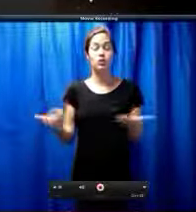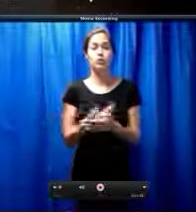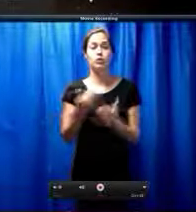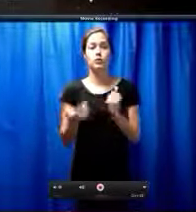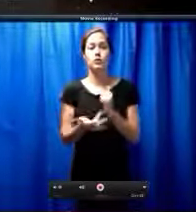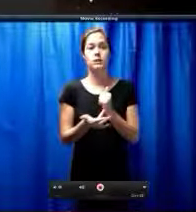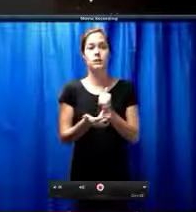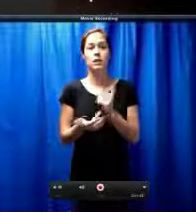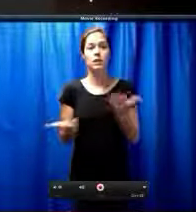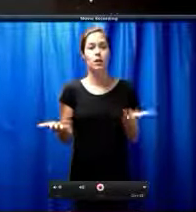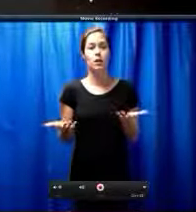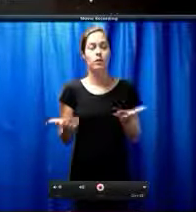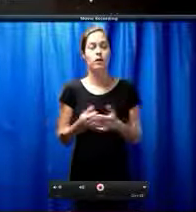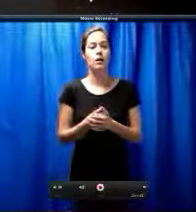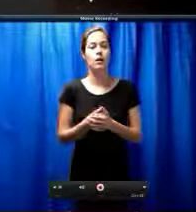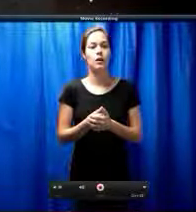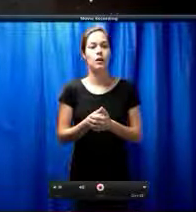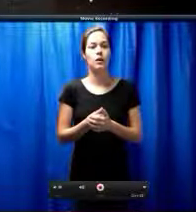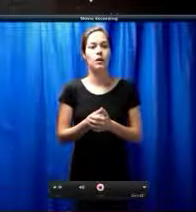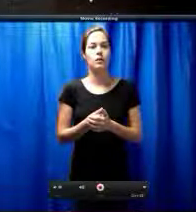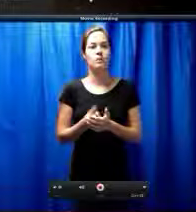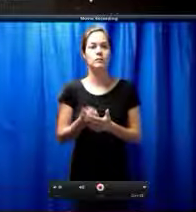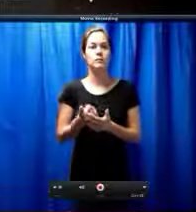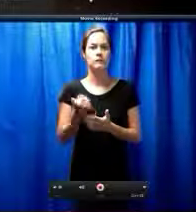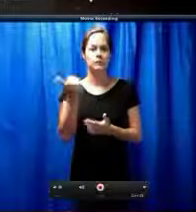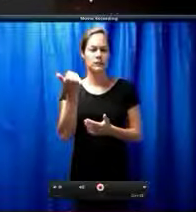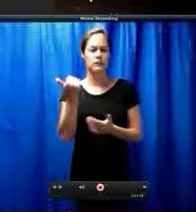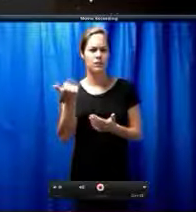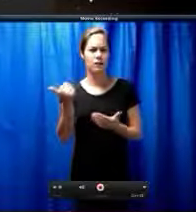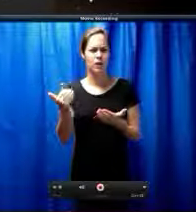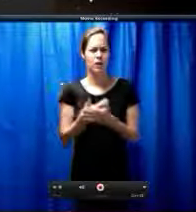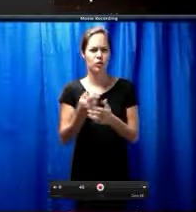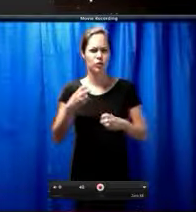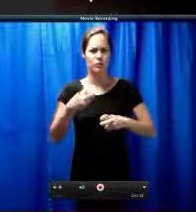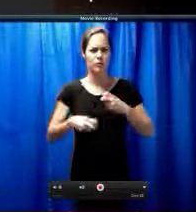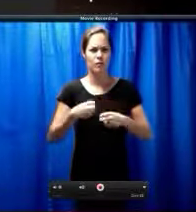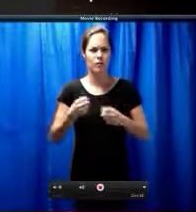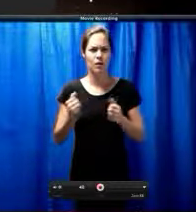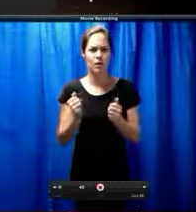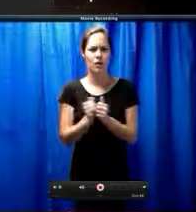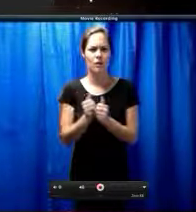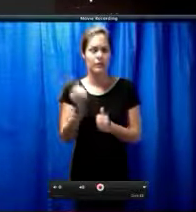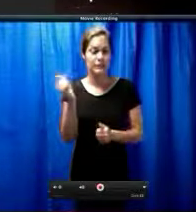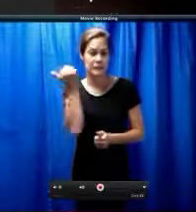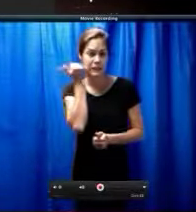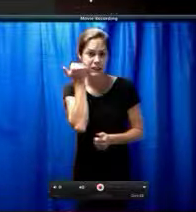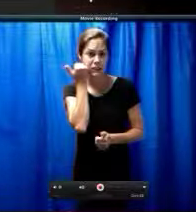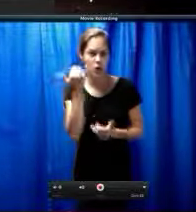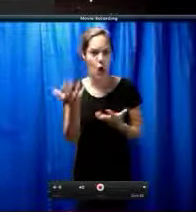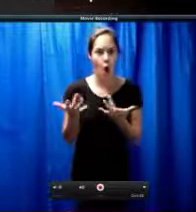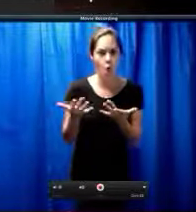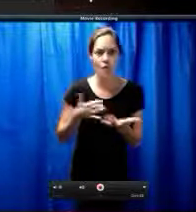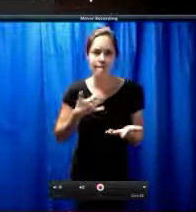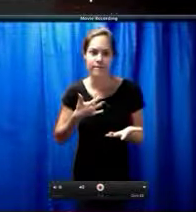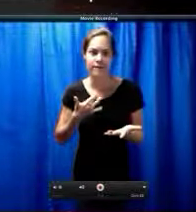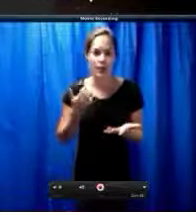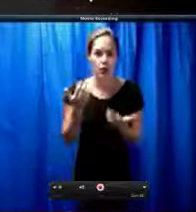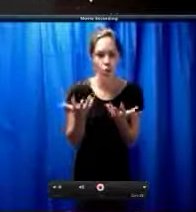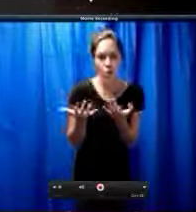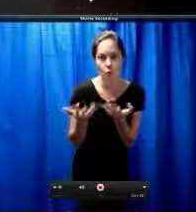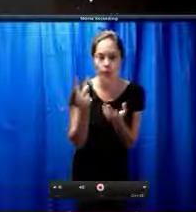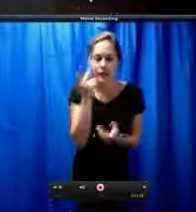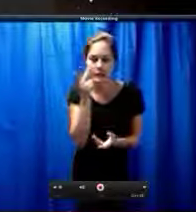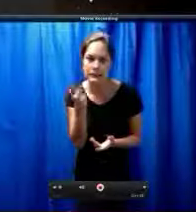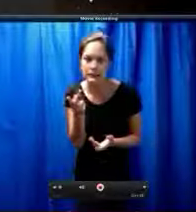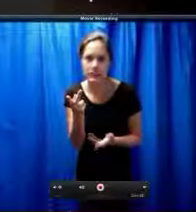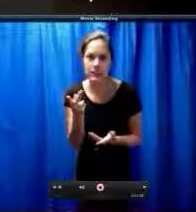problems that has occurred with dentistry is that we've been waiting to see it with our hands, with our eyes, and feel it with our hands. And sometimes we can't always see what's going